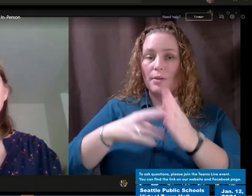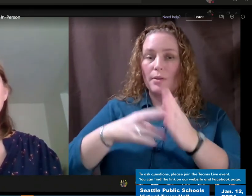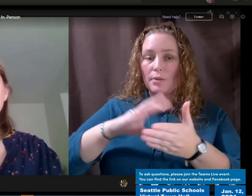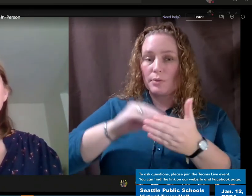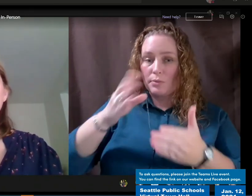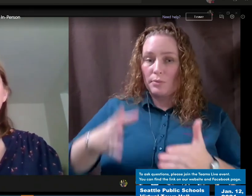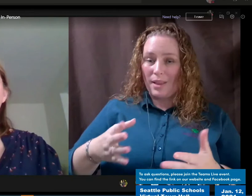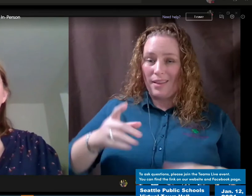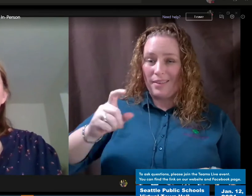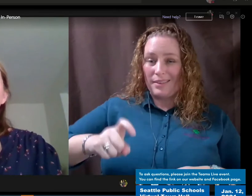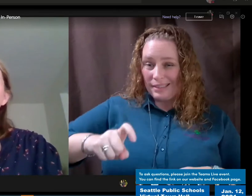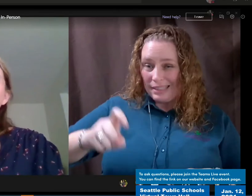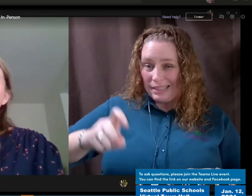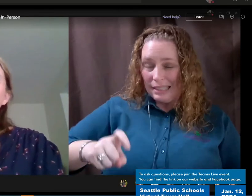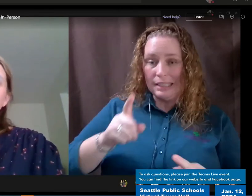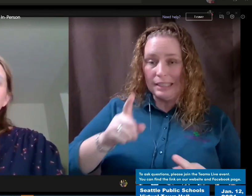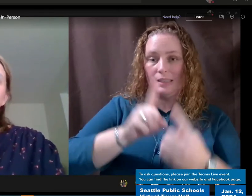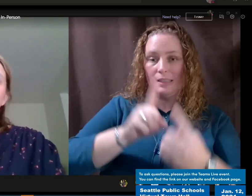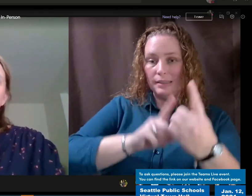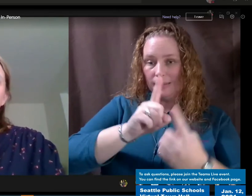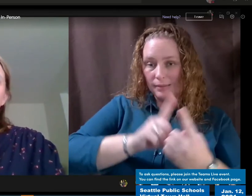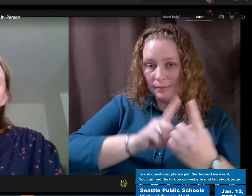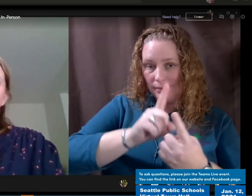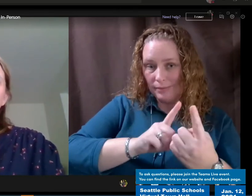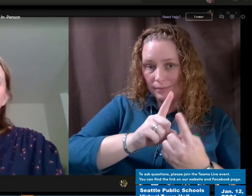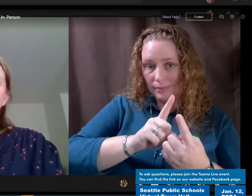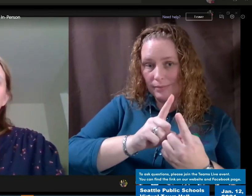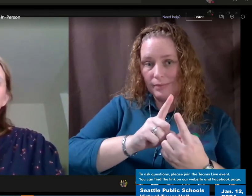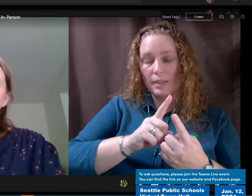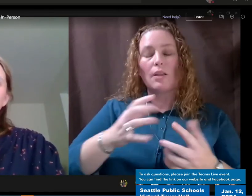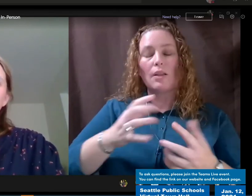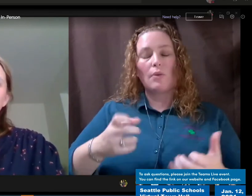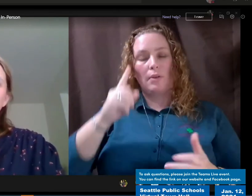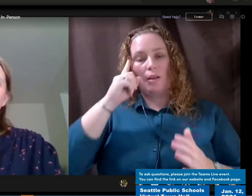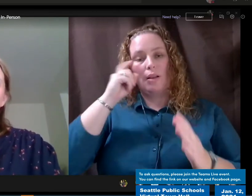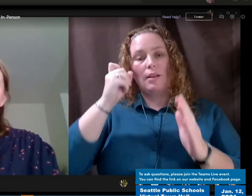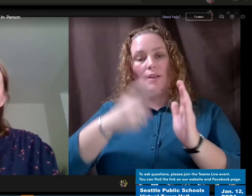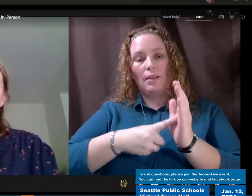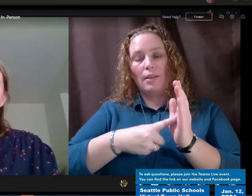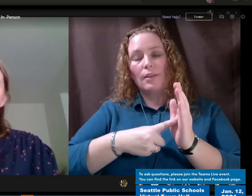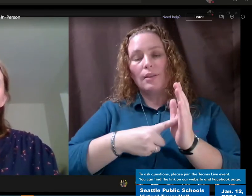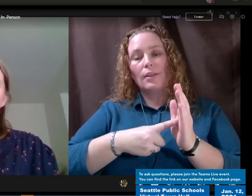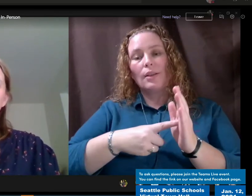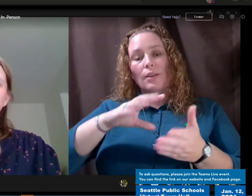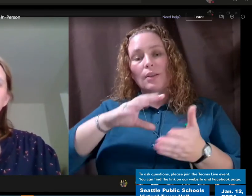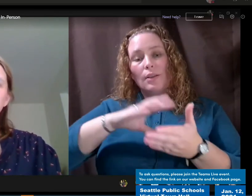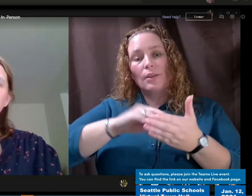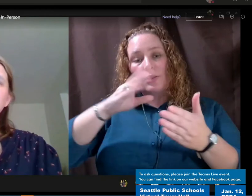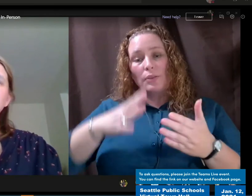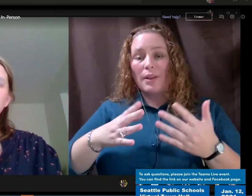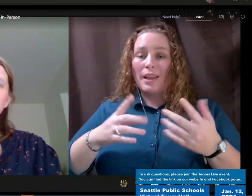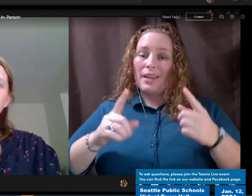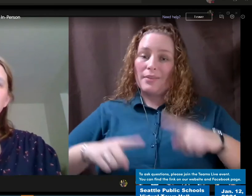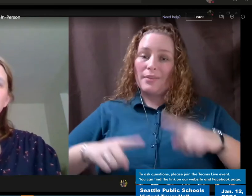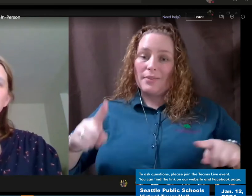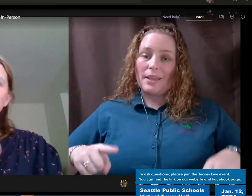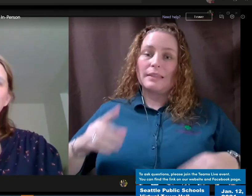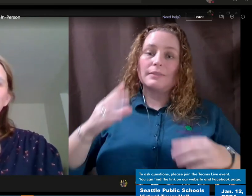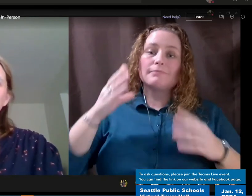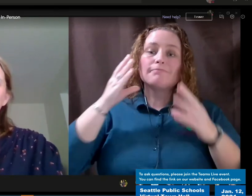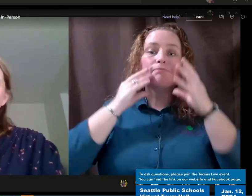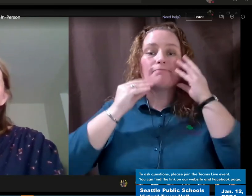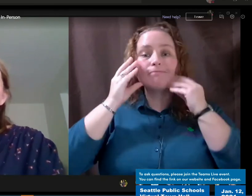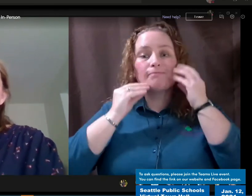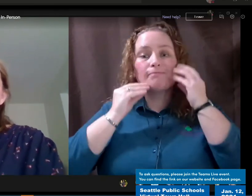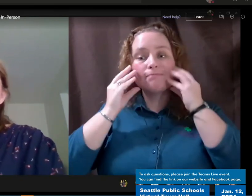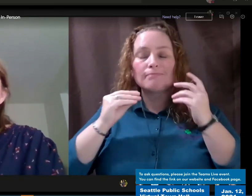services. We would like to acknowledge that students have been having a varying degree of experiences, different experiences with